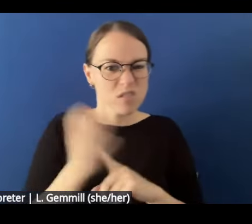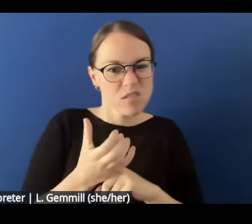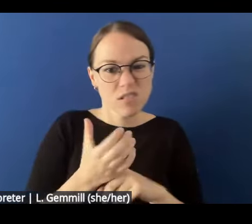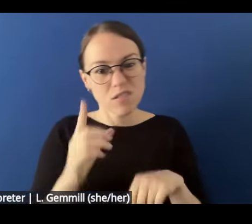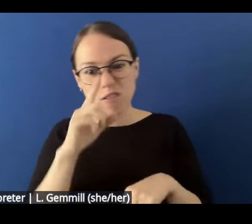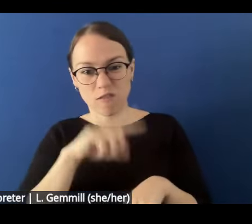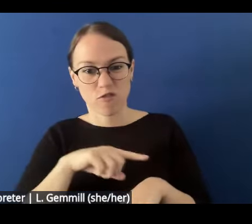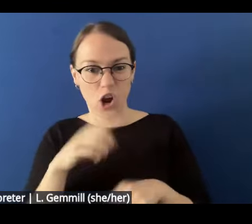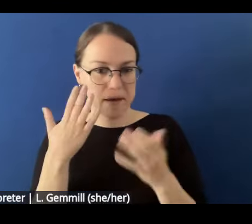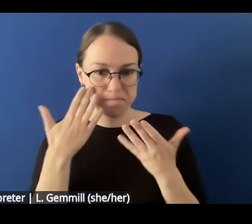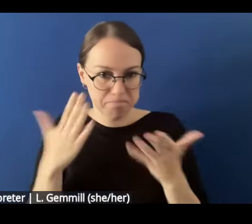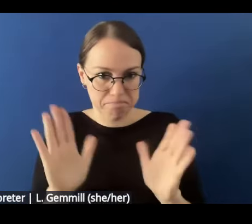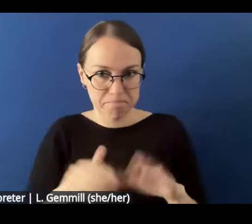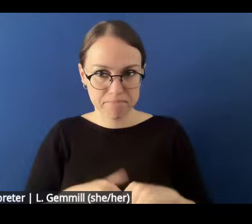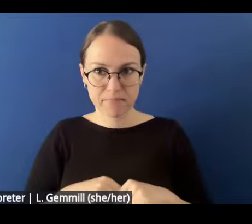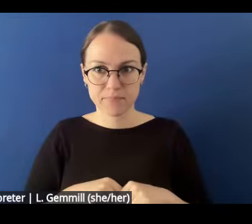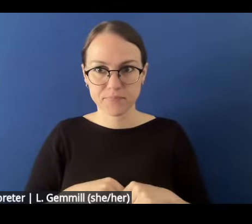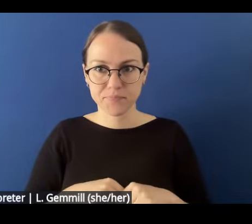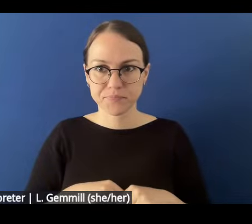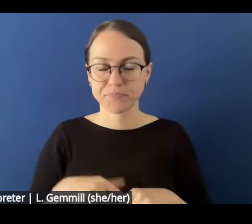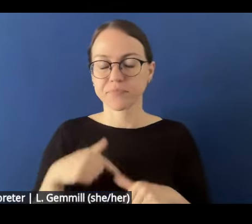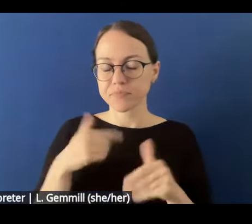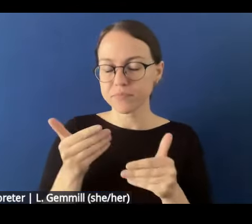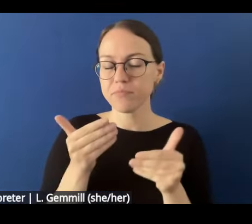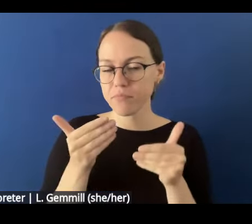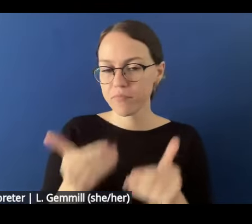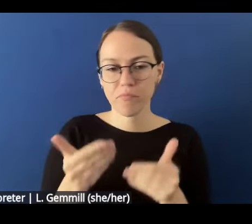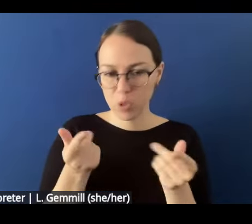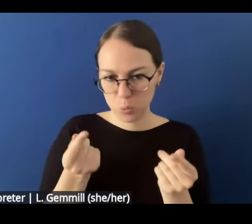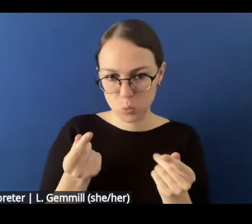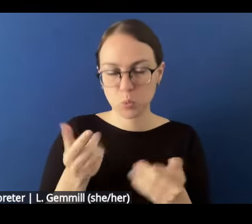Let's do this. Let's get an estimate of the numbers.